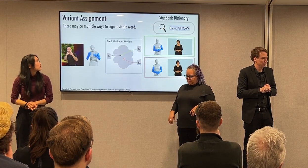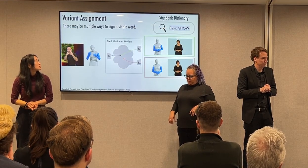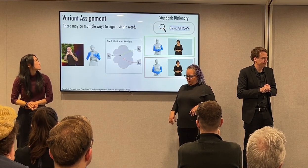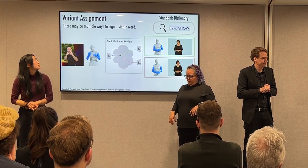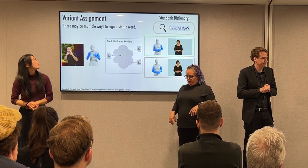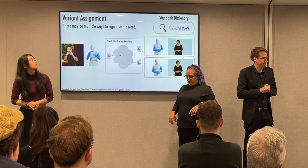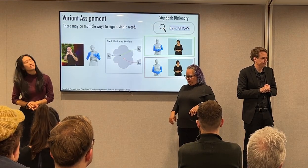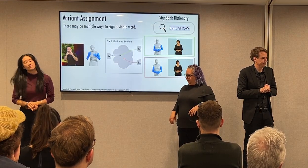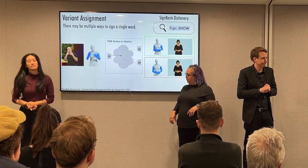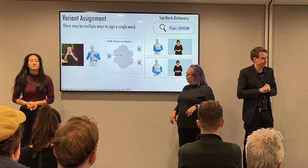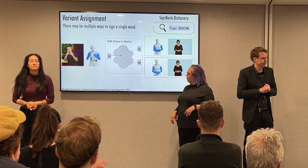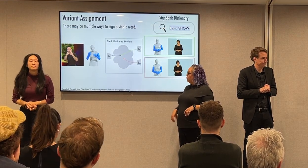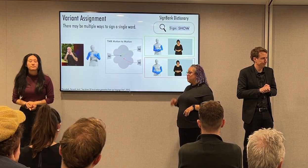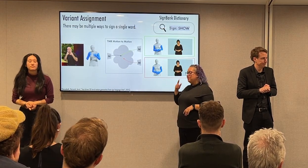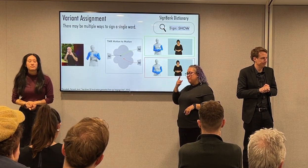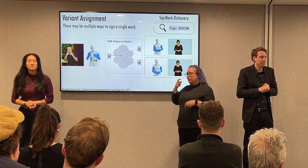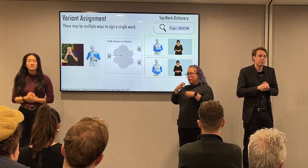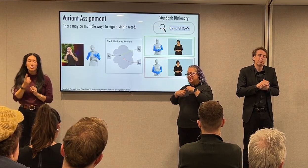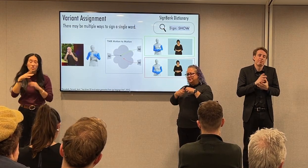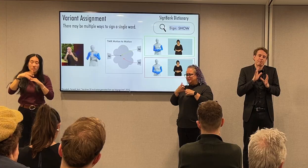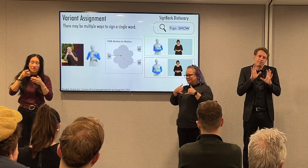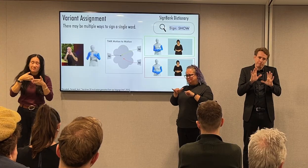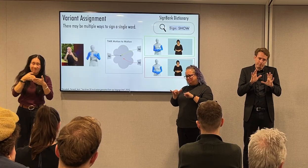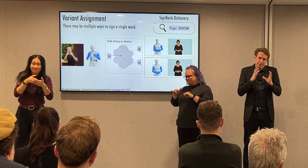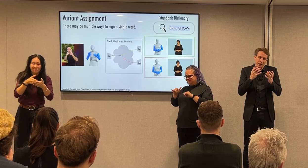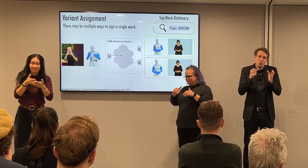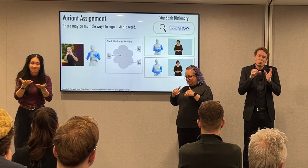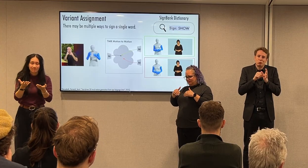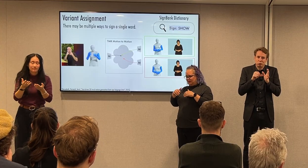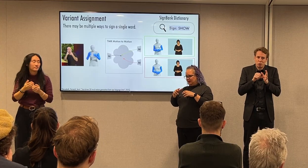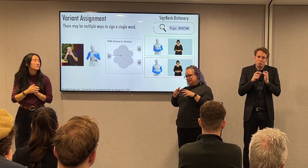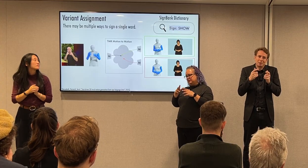All right, one issue remaining is